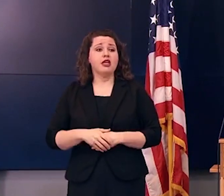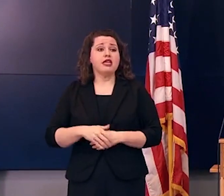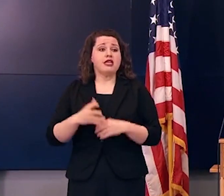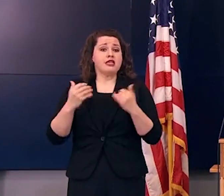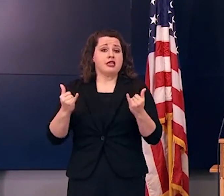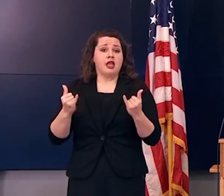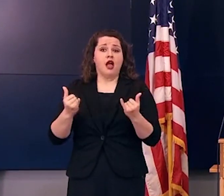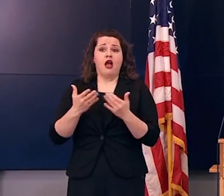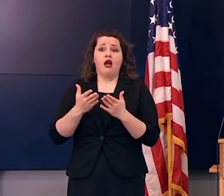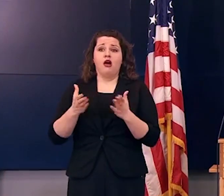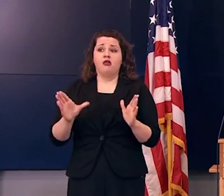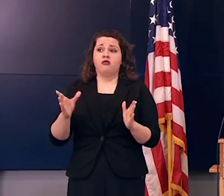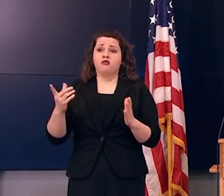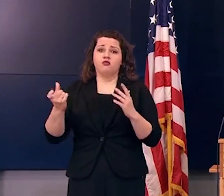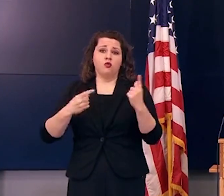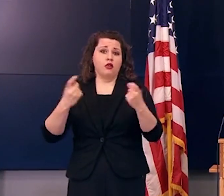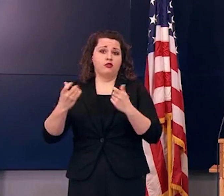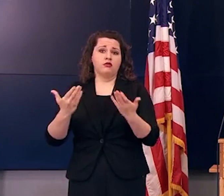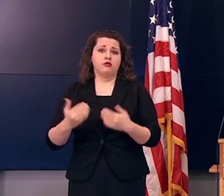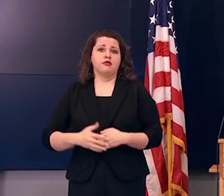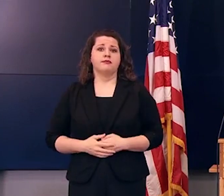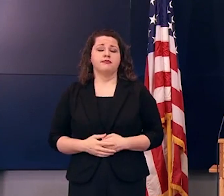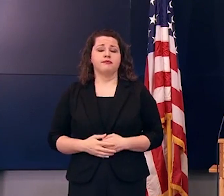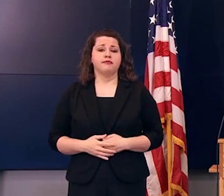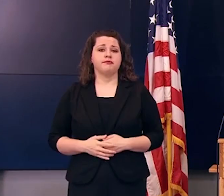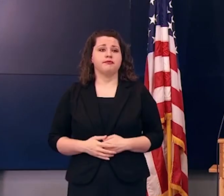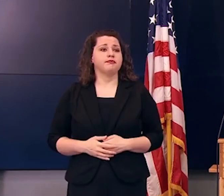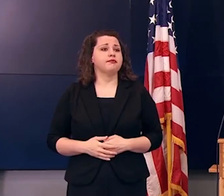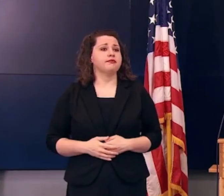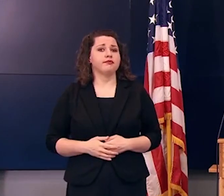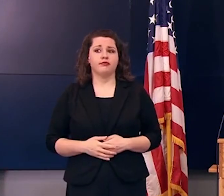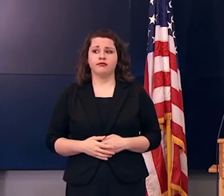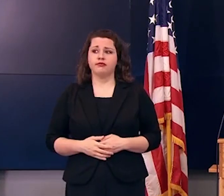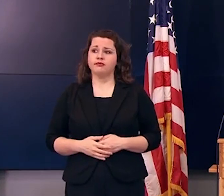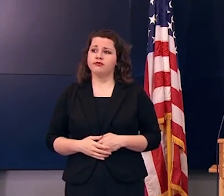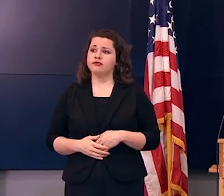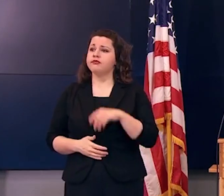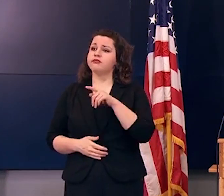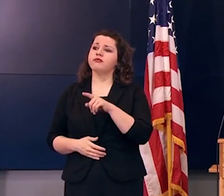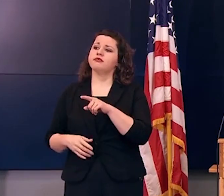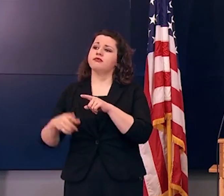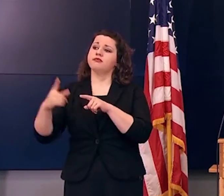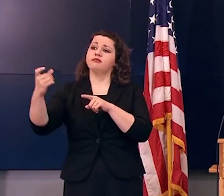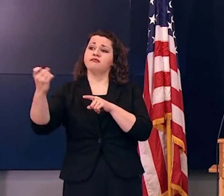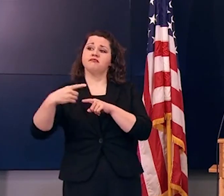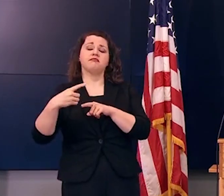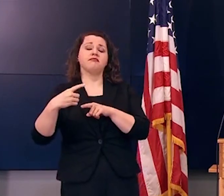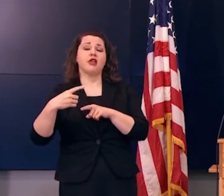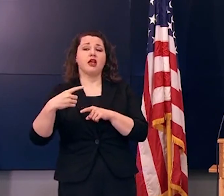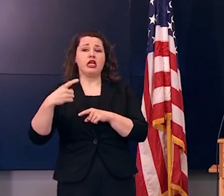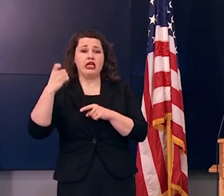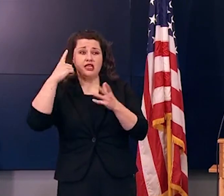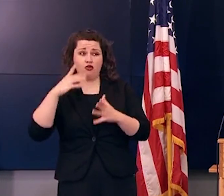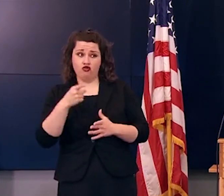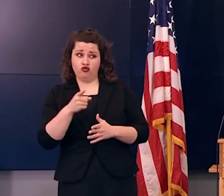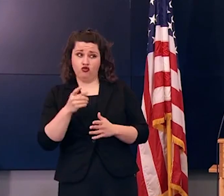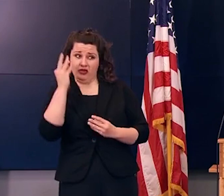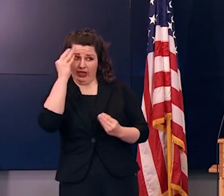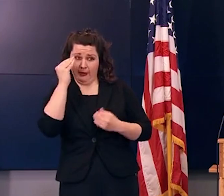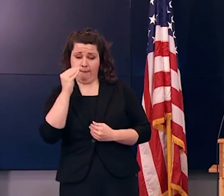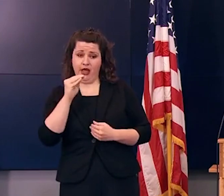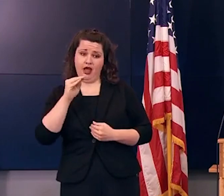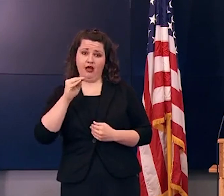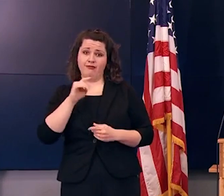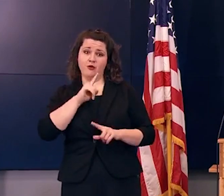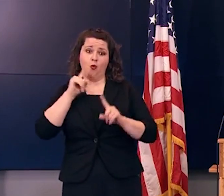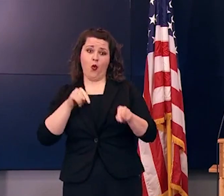with that, we'll go ahead and open it up for questions. Governor, are you considering an executive order or some